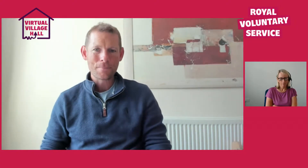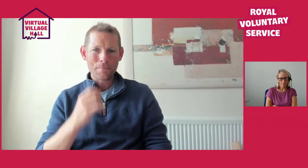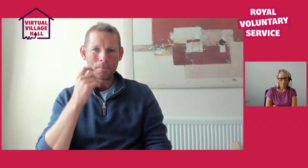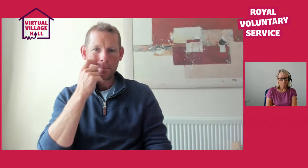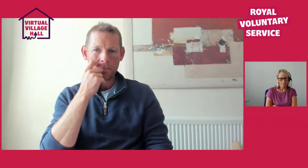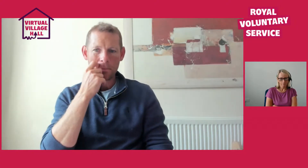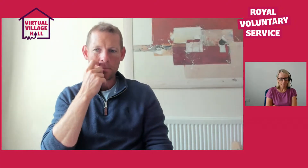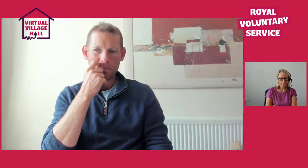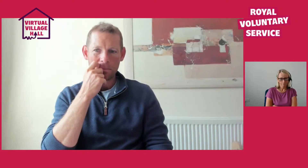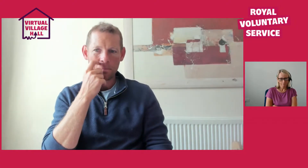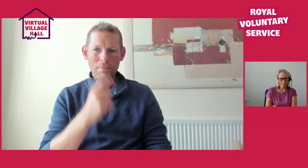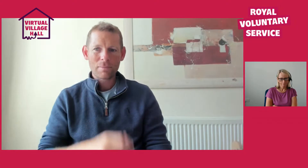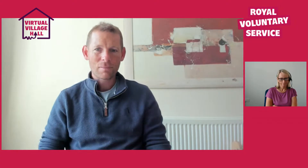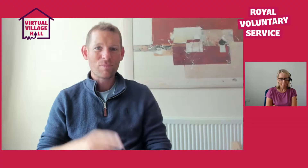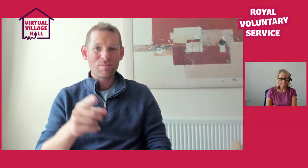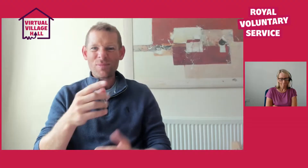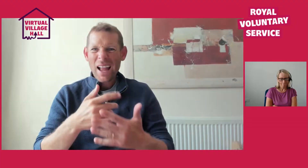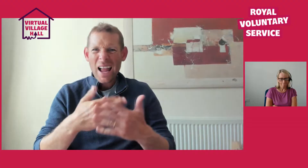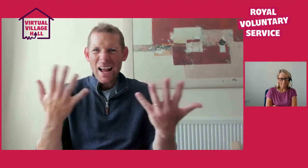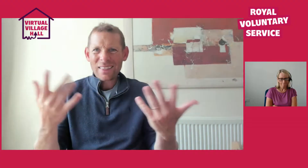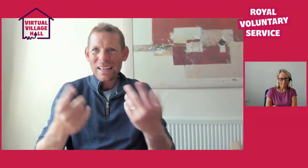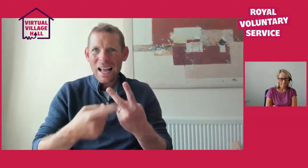5:30.